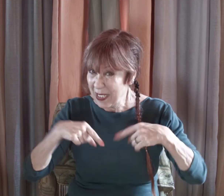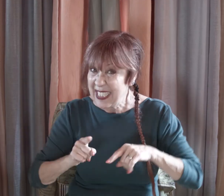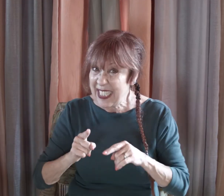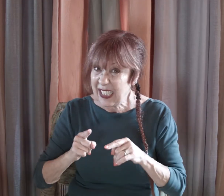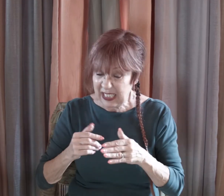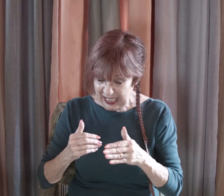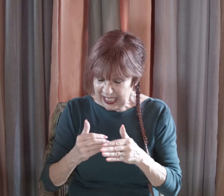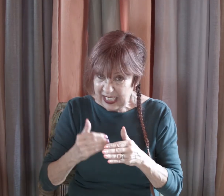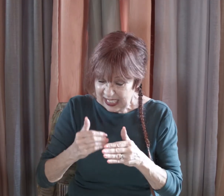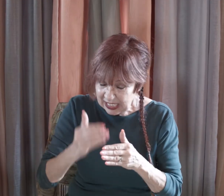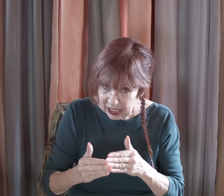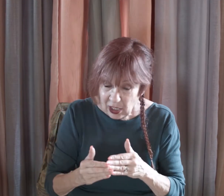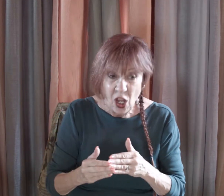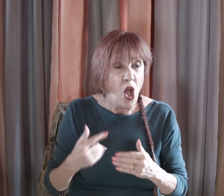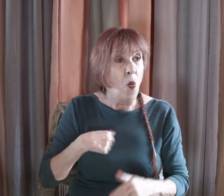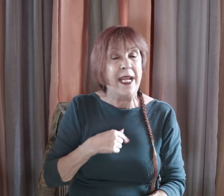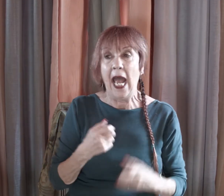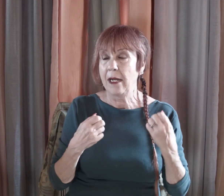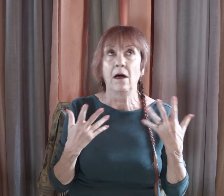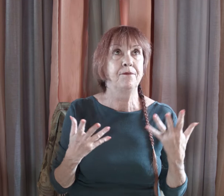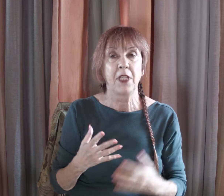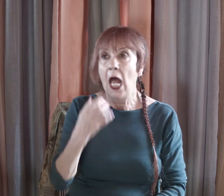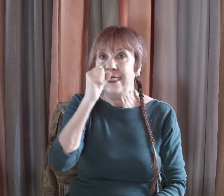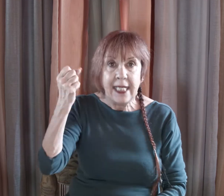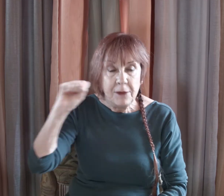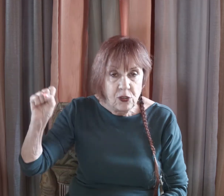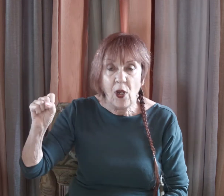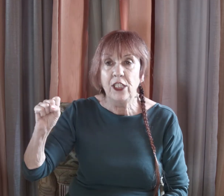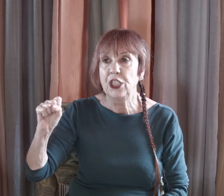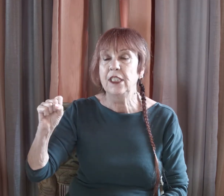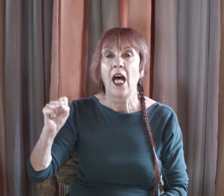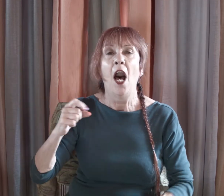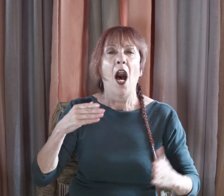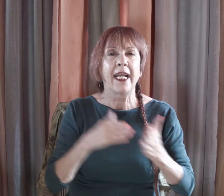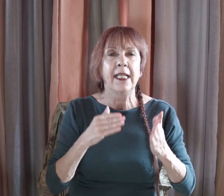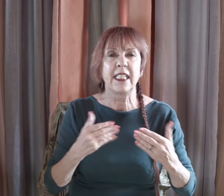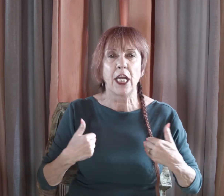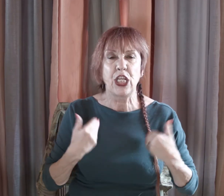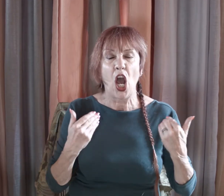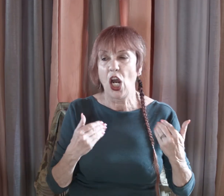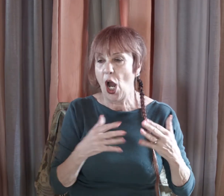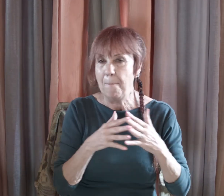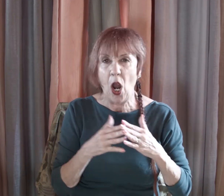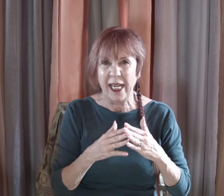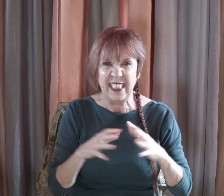We had the big HUAC demonstrations in San Francisco against the Un-American Activities Committee. We